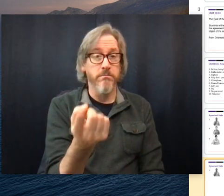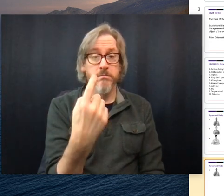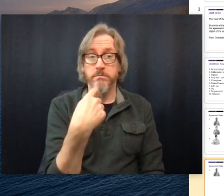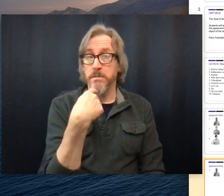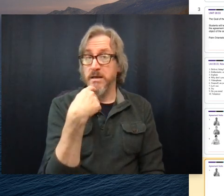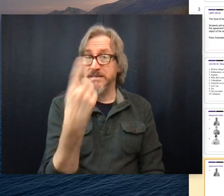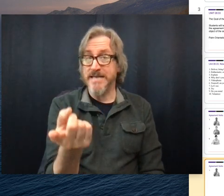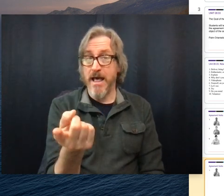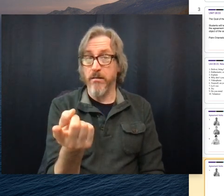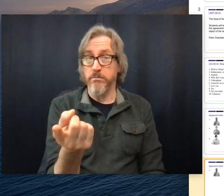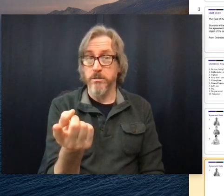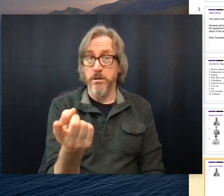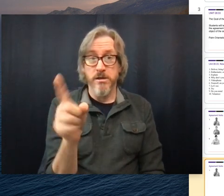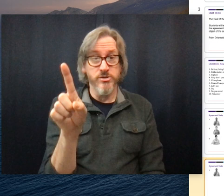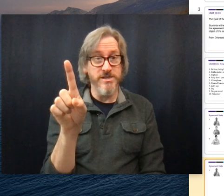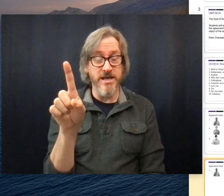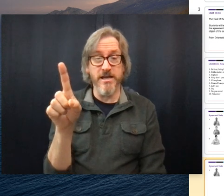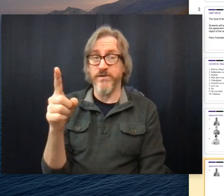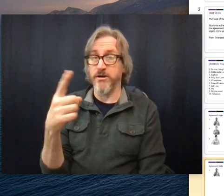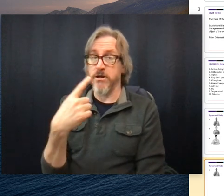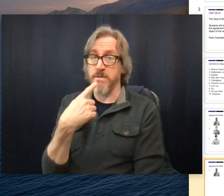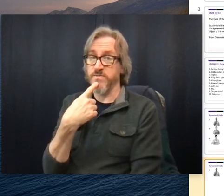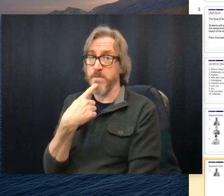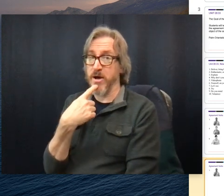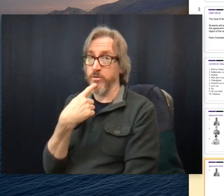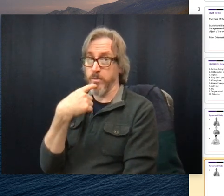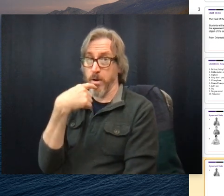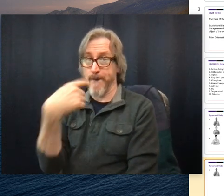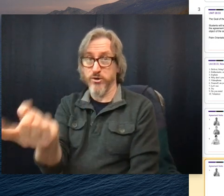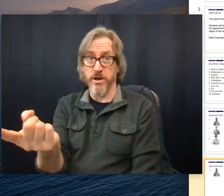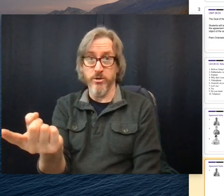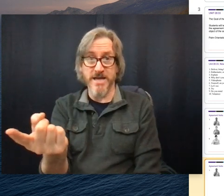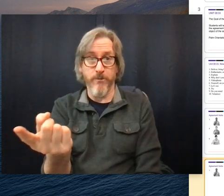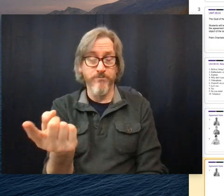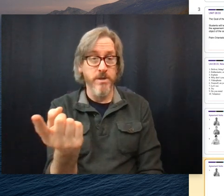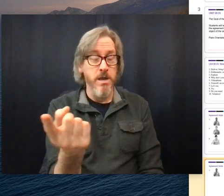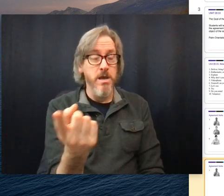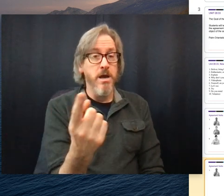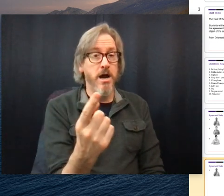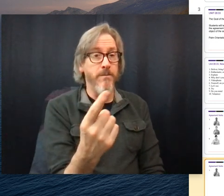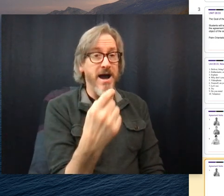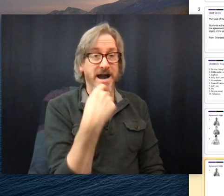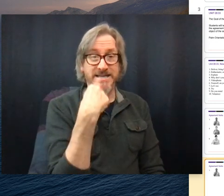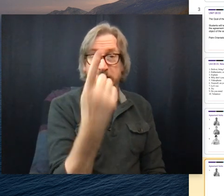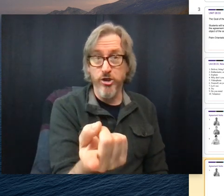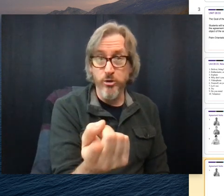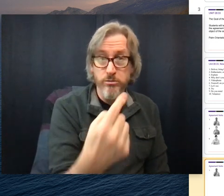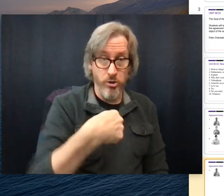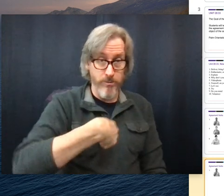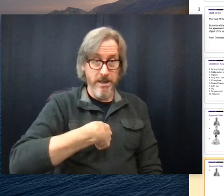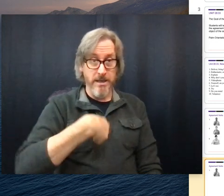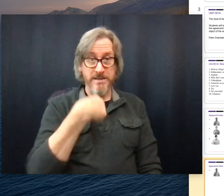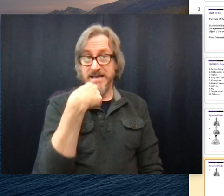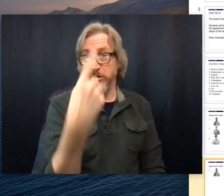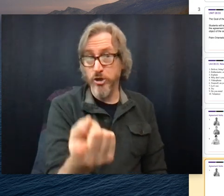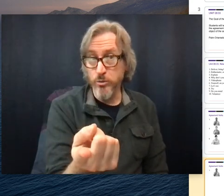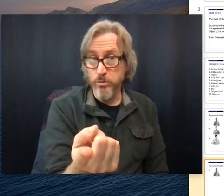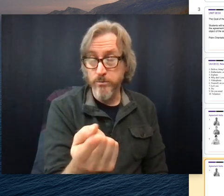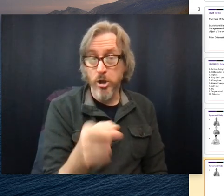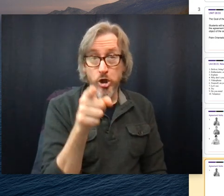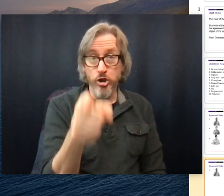tell. Tell. So it's the index finger, it comes from the mouth, and you tell. I tell you, so me